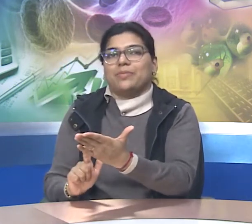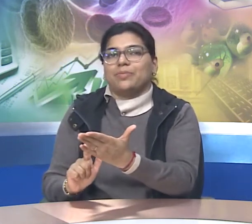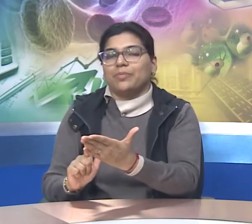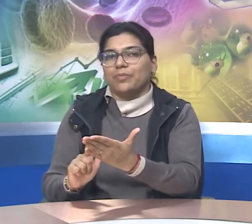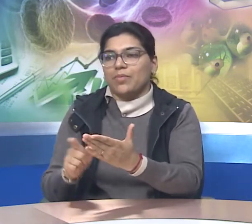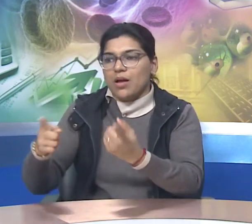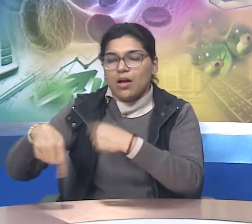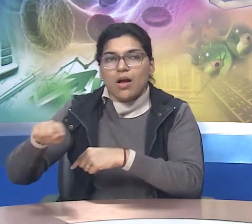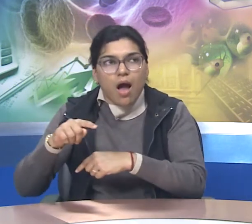correspondence.